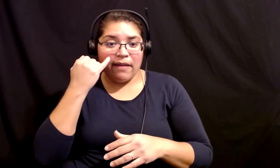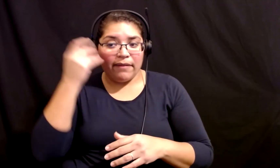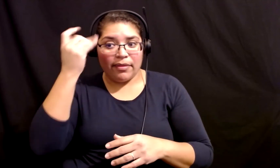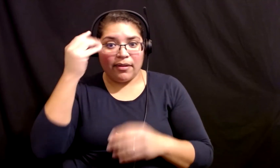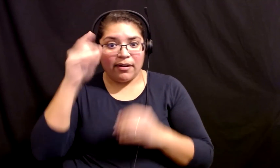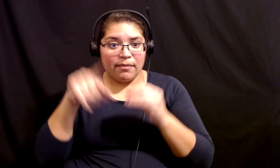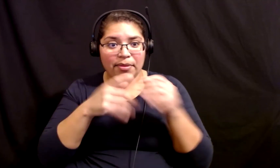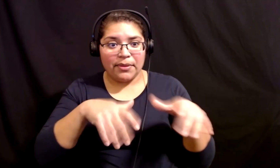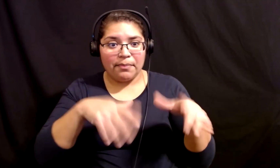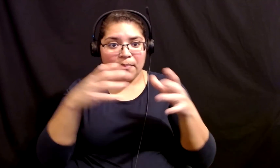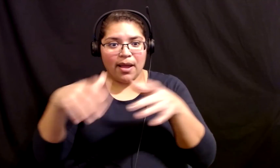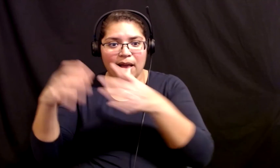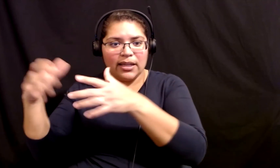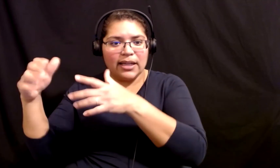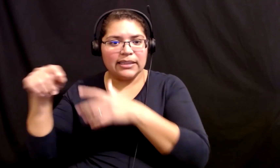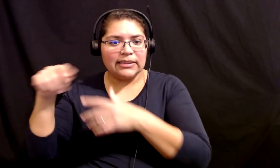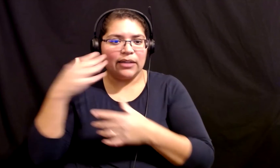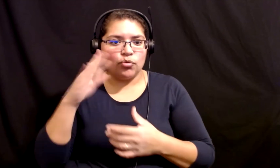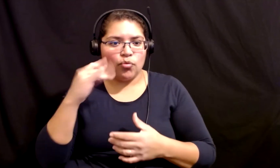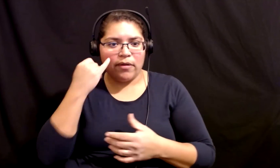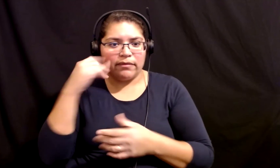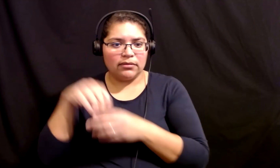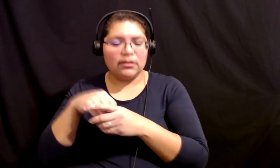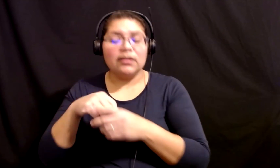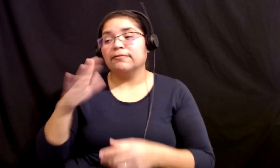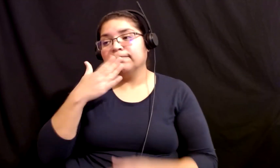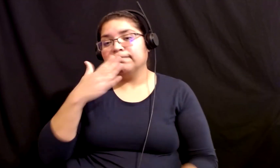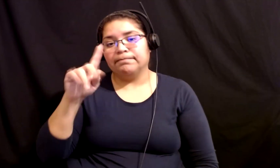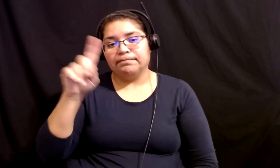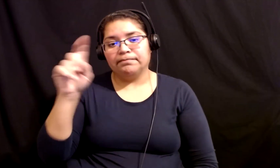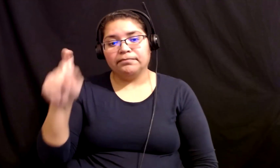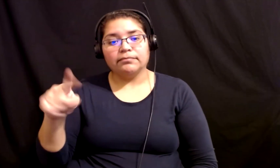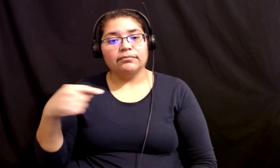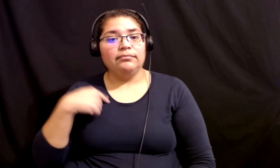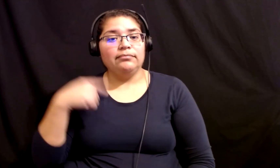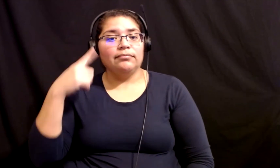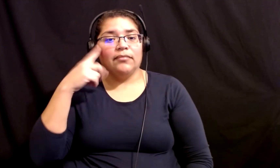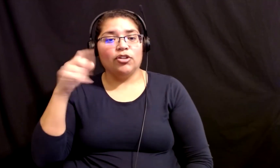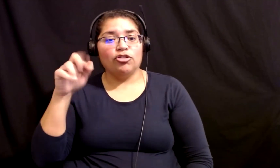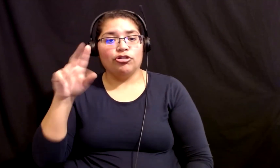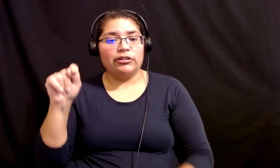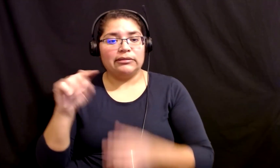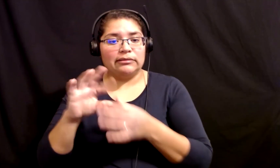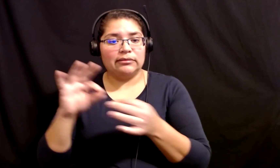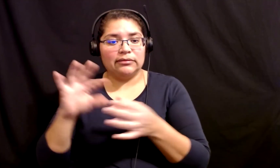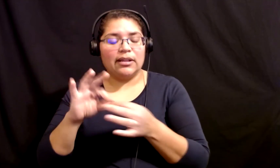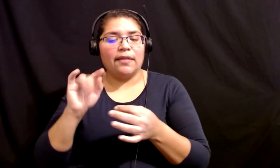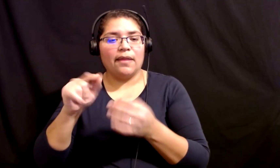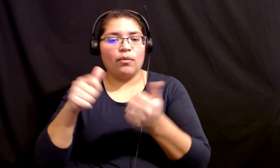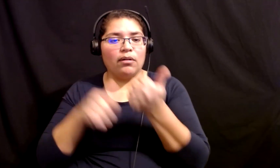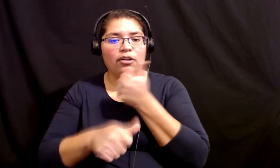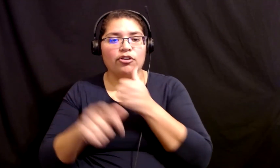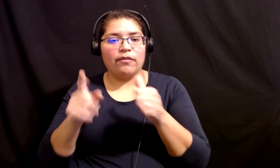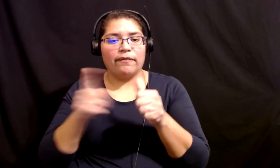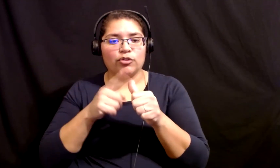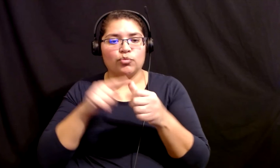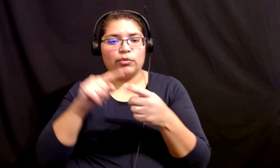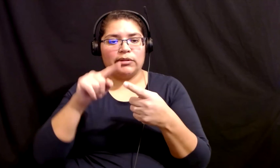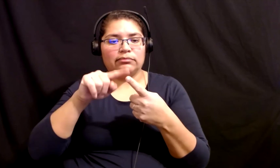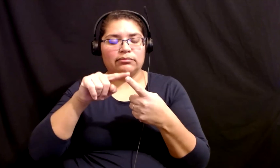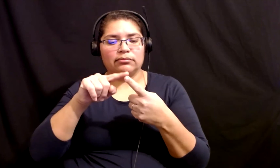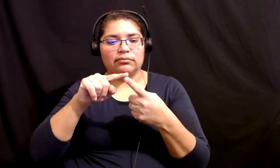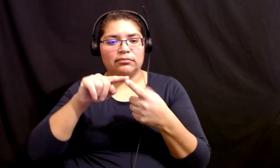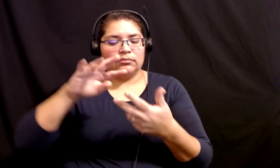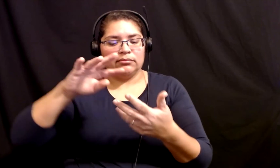is that would happen. That's a great question. What I heard Kurt say is that would fall under the first one.